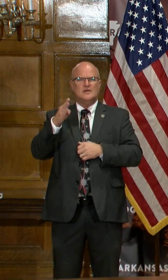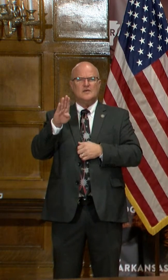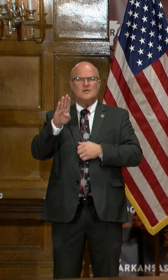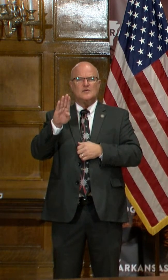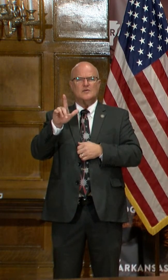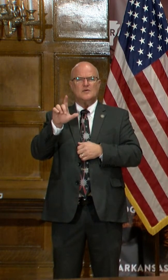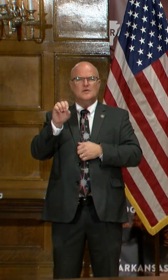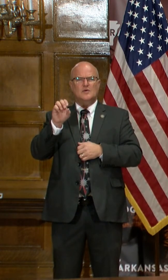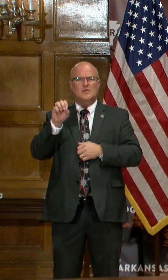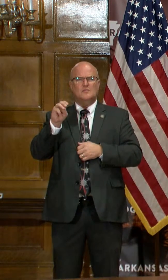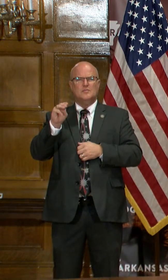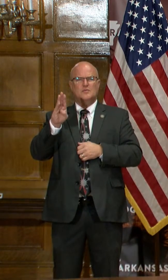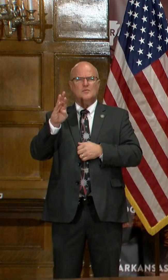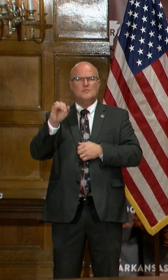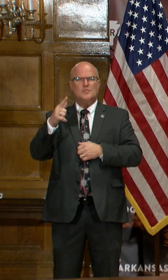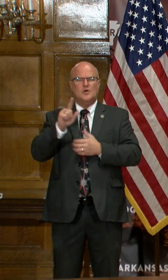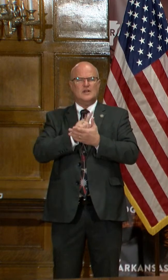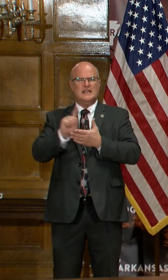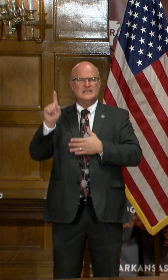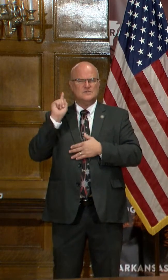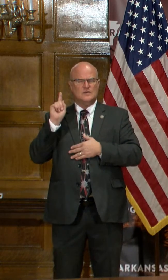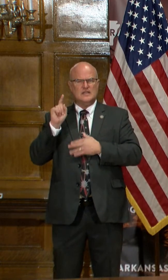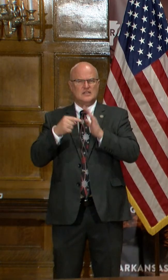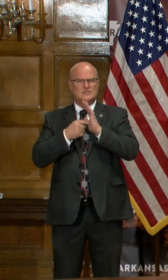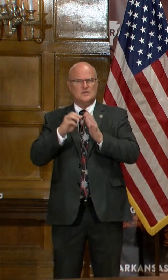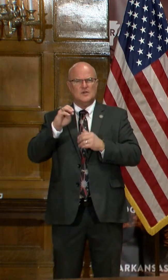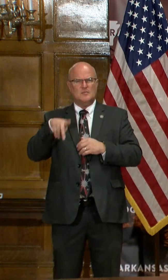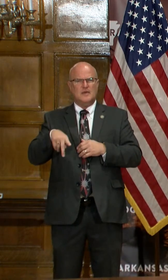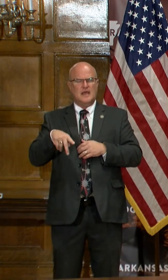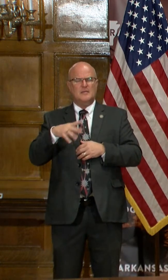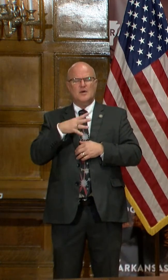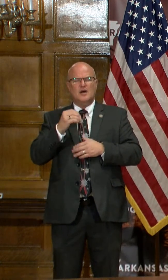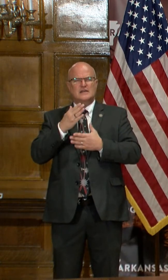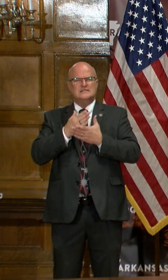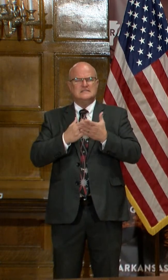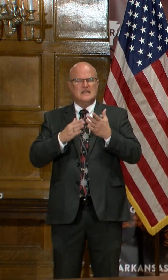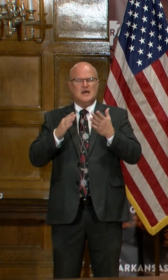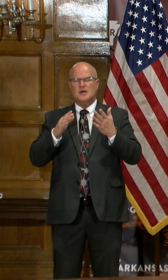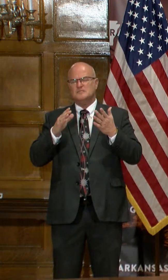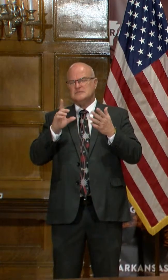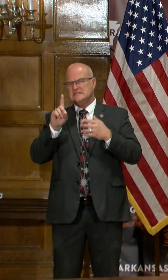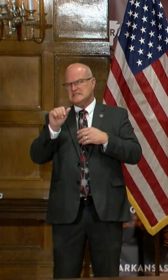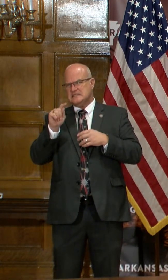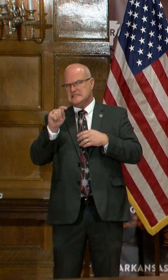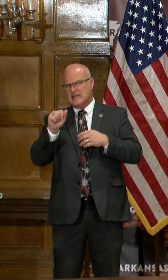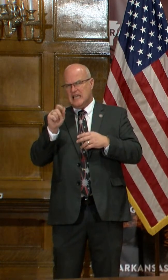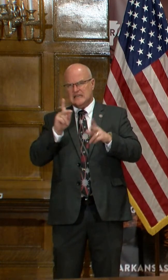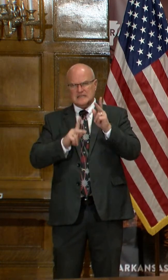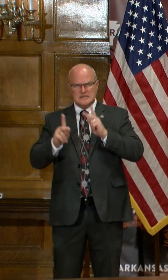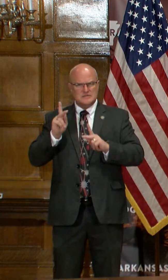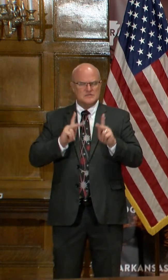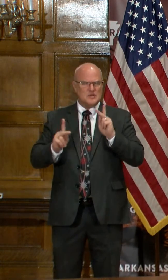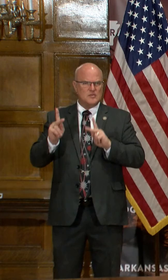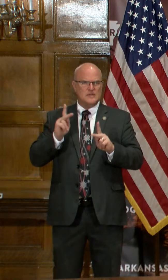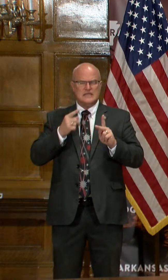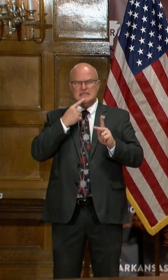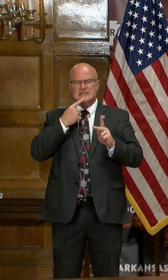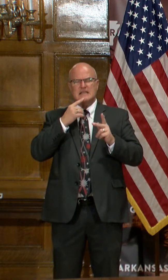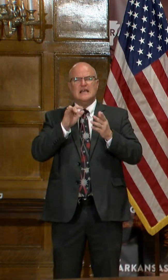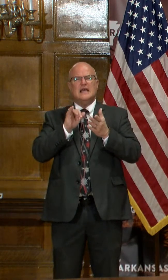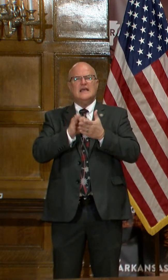week. It showed a map based on some Census Bureau data and a survey. It showed